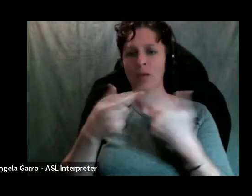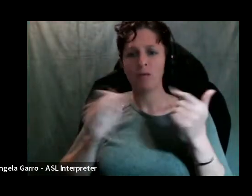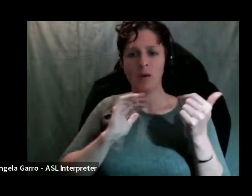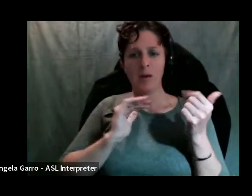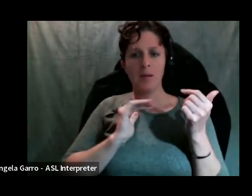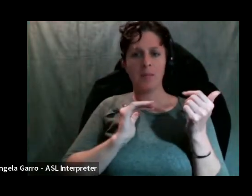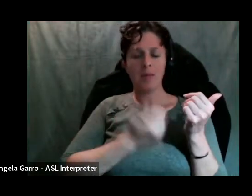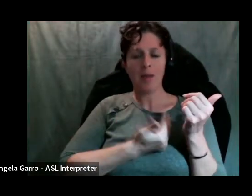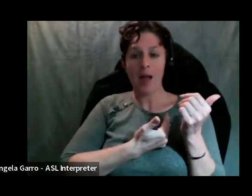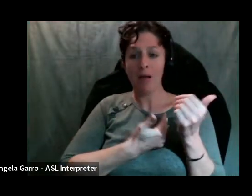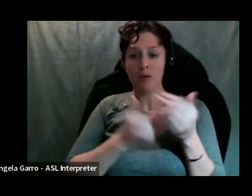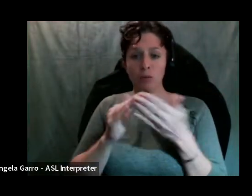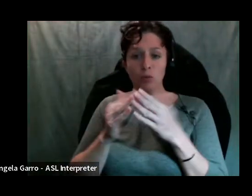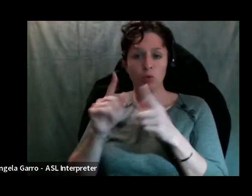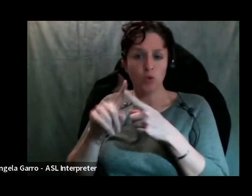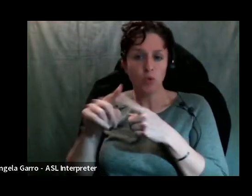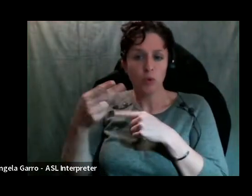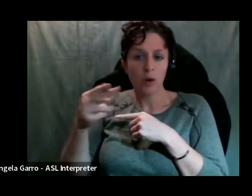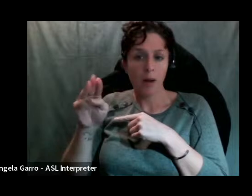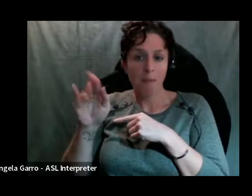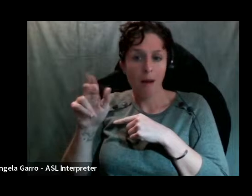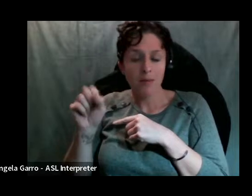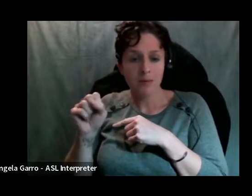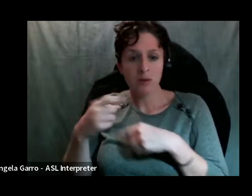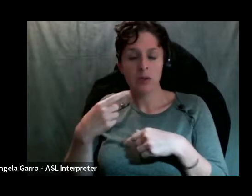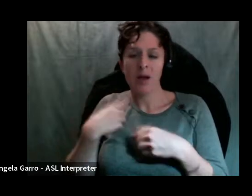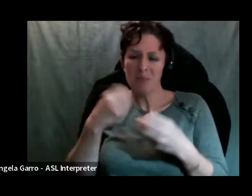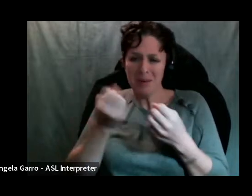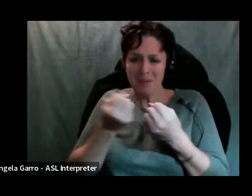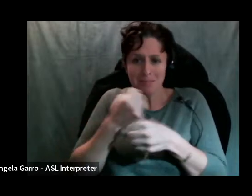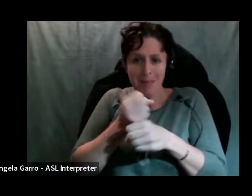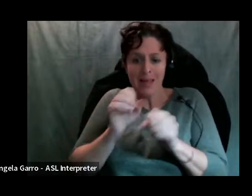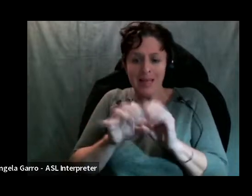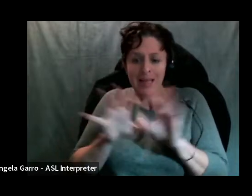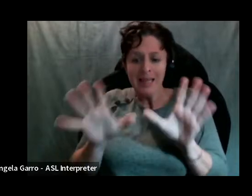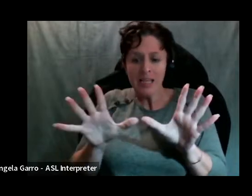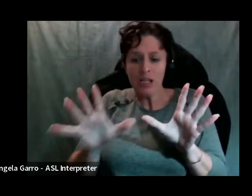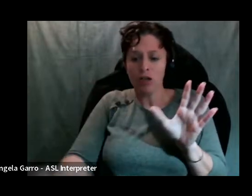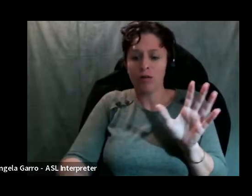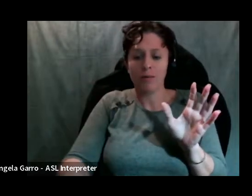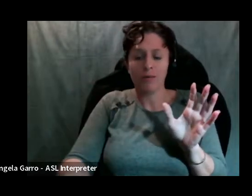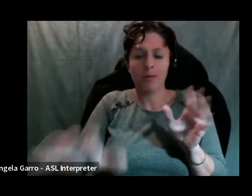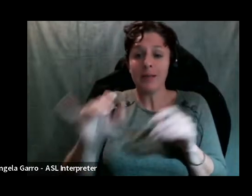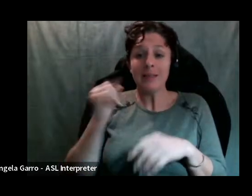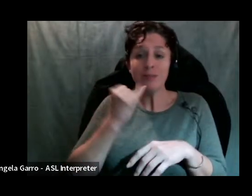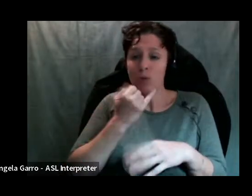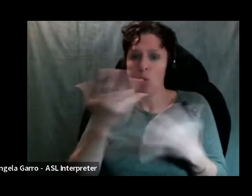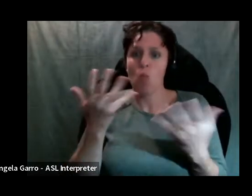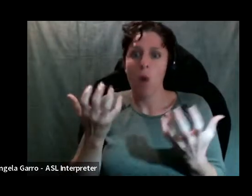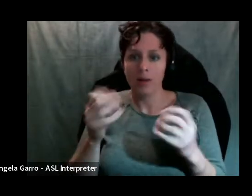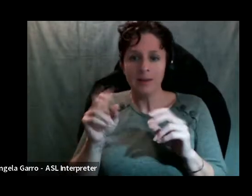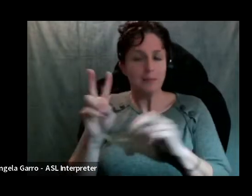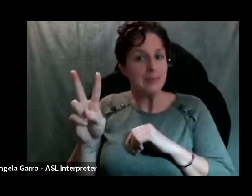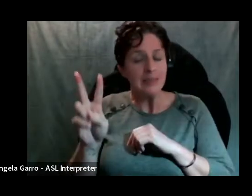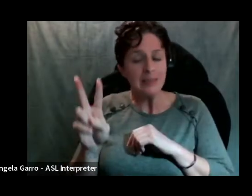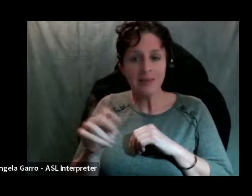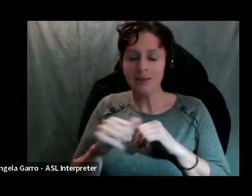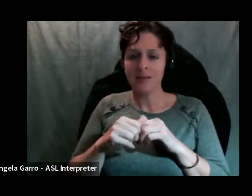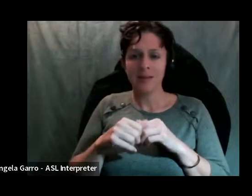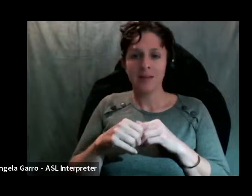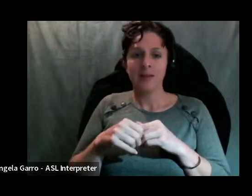Hamas. I wanted to make it clear that Israel wants peace, while Hamas wants the Jews dead. For some reason, the media have ignored